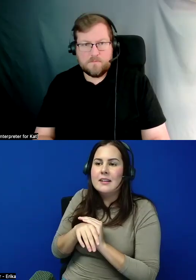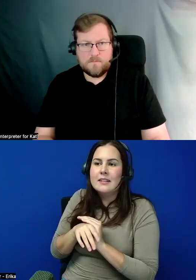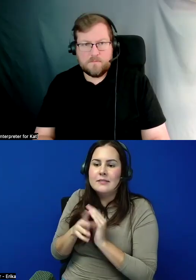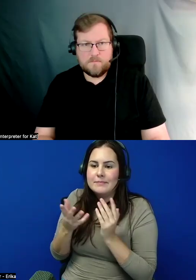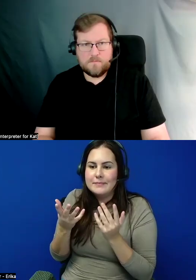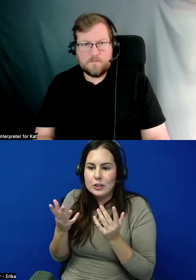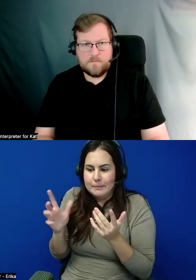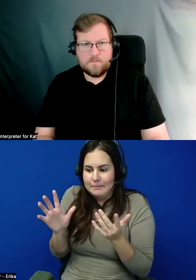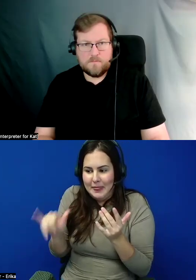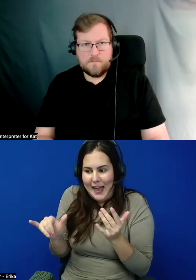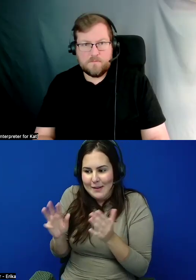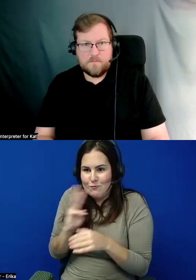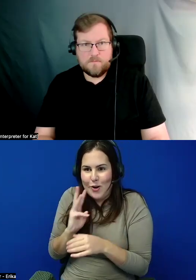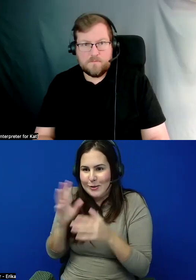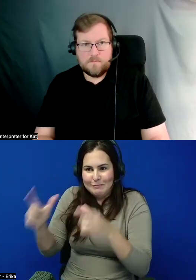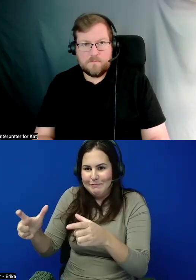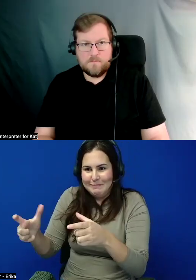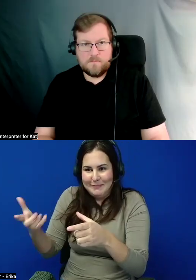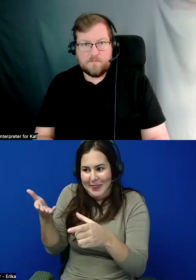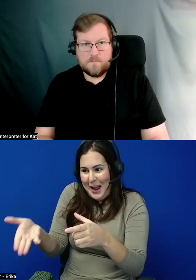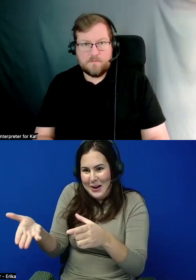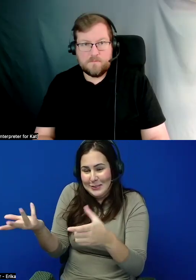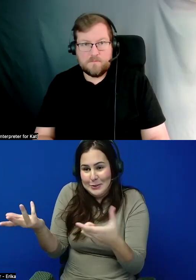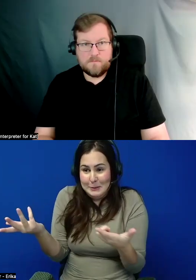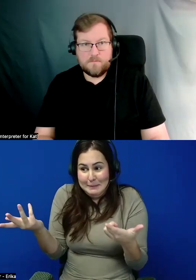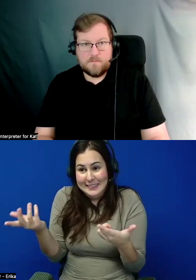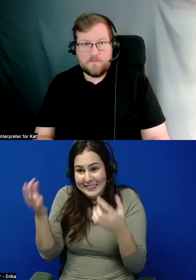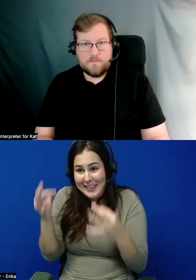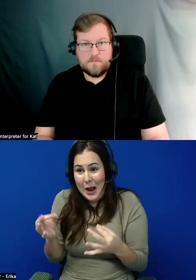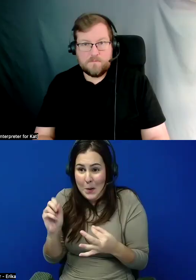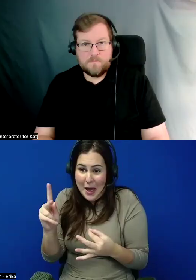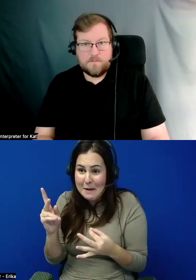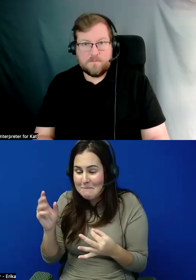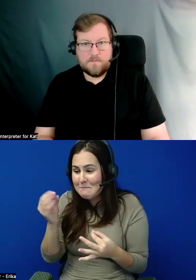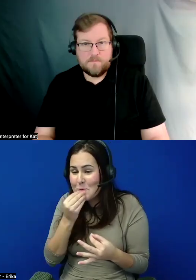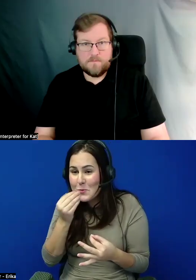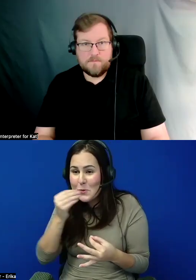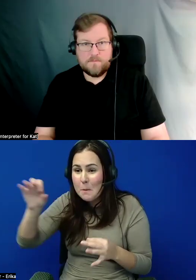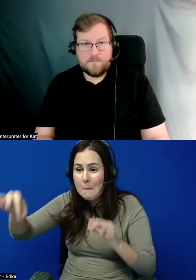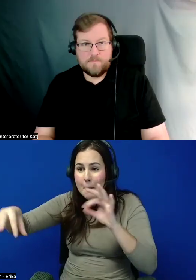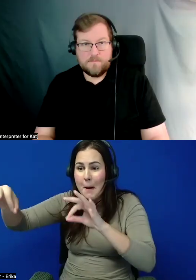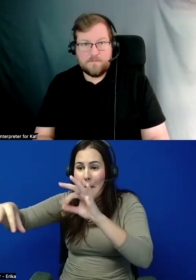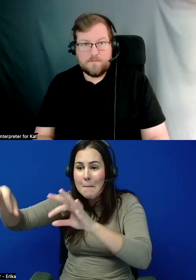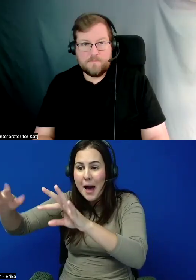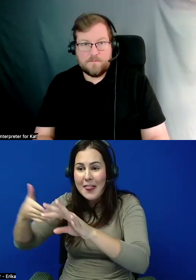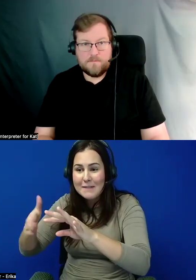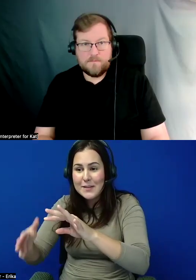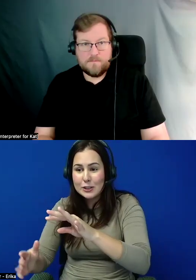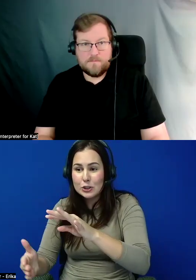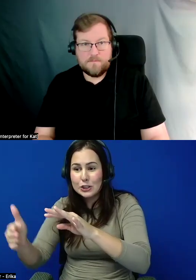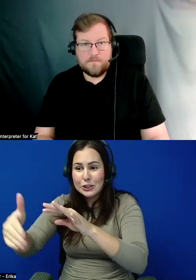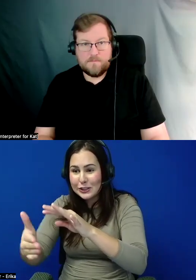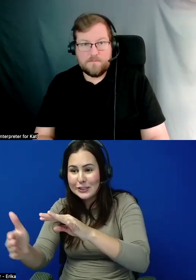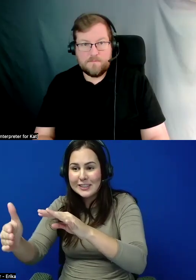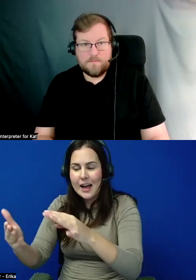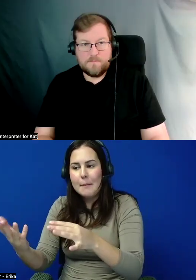that lake, they were in that lake, and so we just fed through some food in the water and filmed the fish. They were used to tourists feeding them,